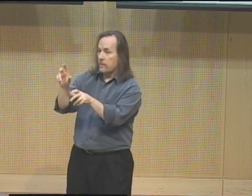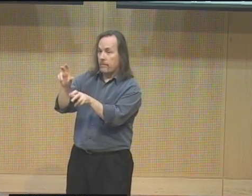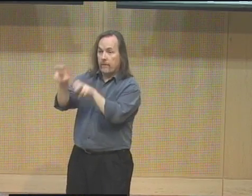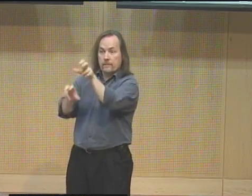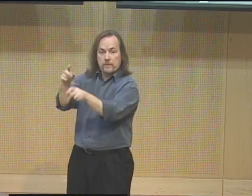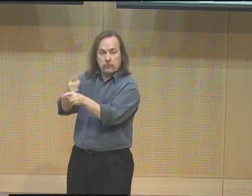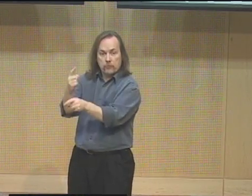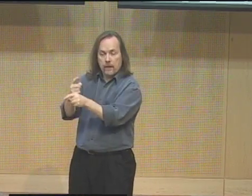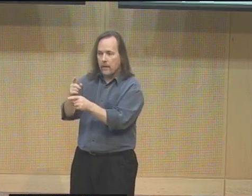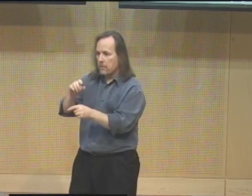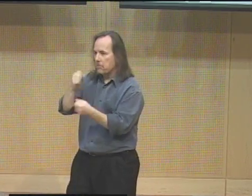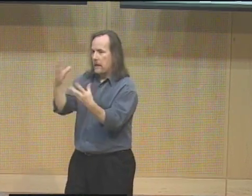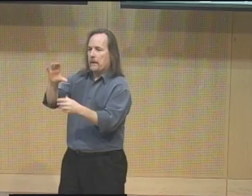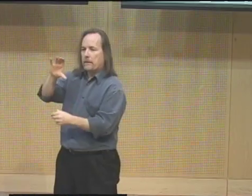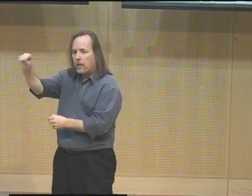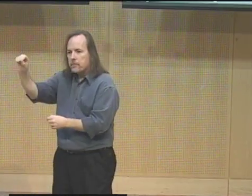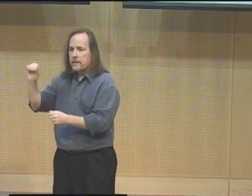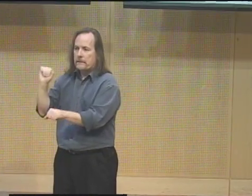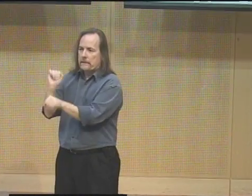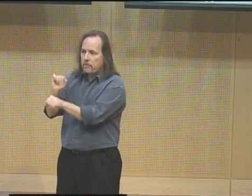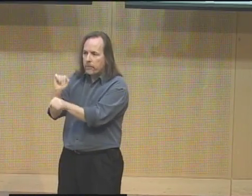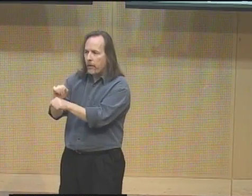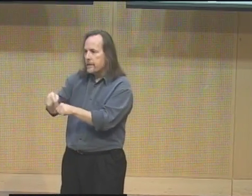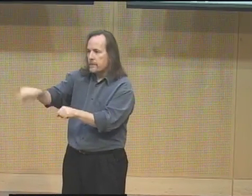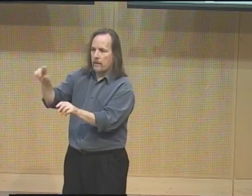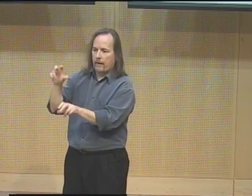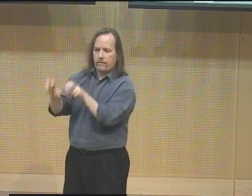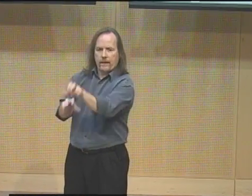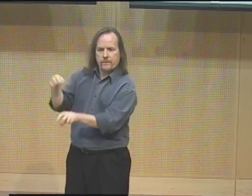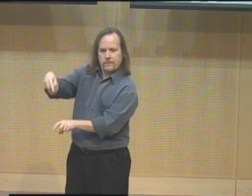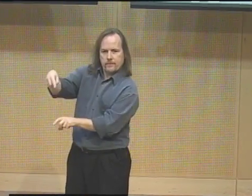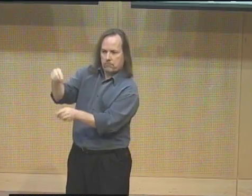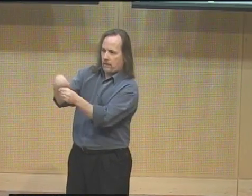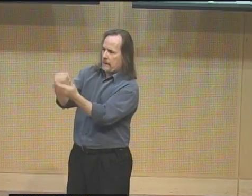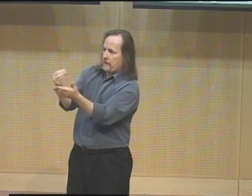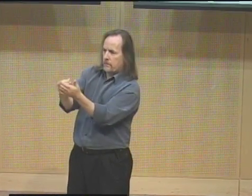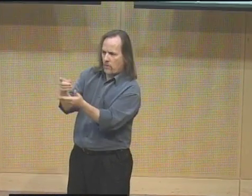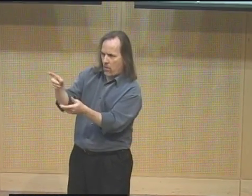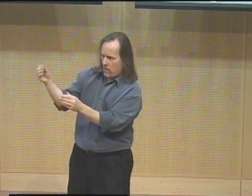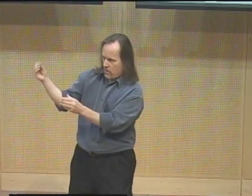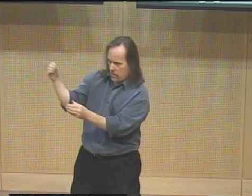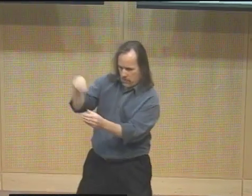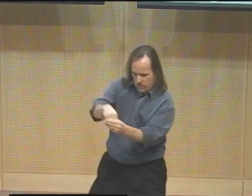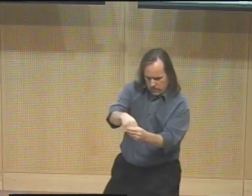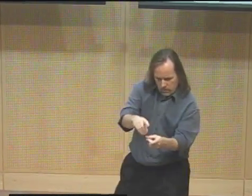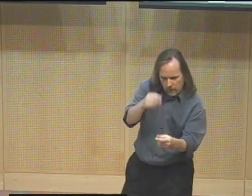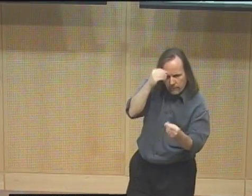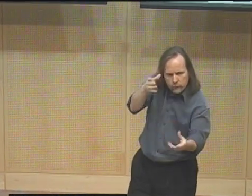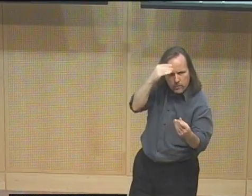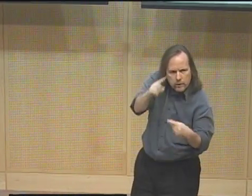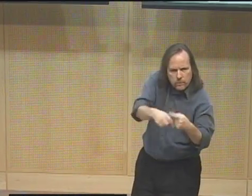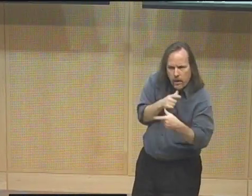BlackRock is an investment company, and they invest money that companies invest for their